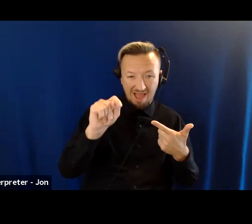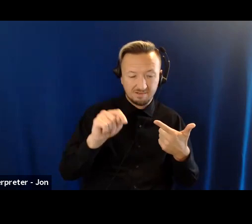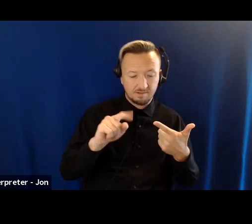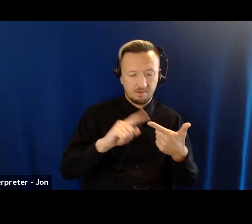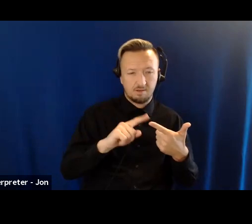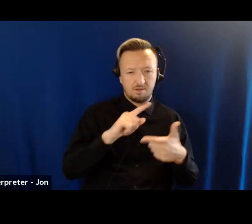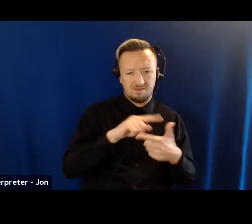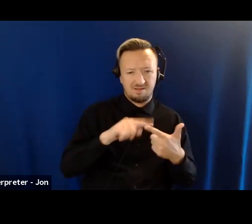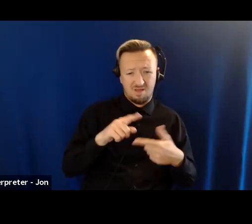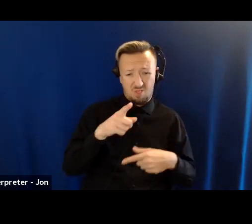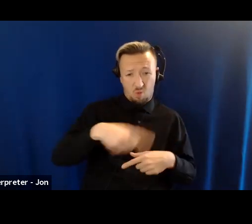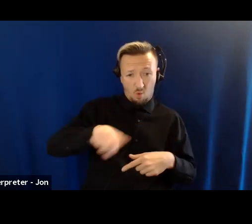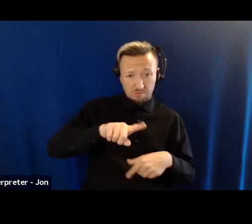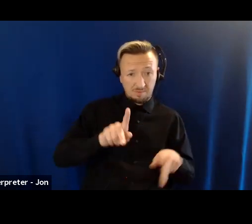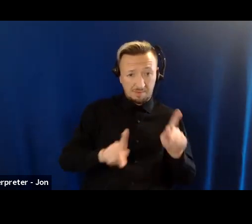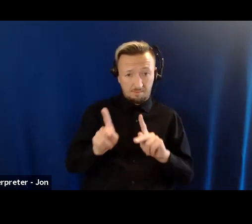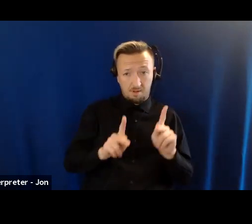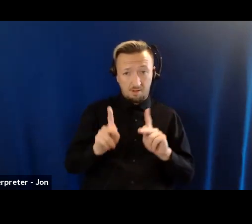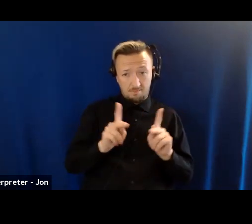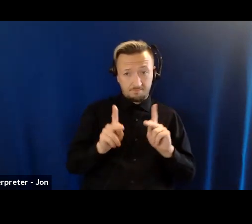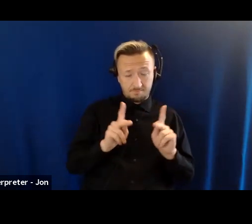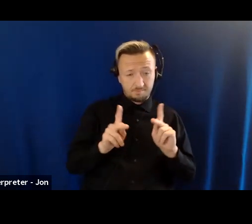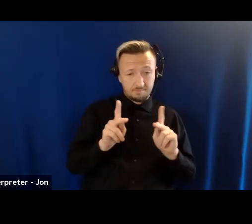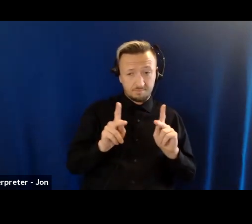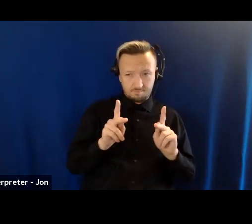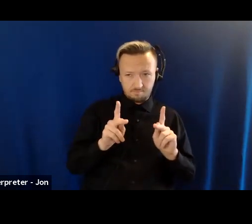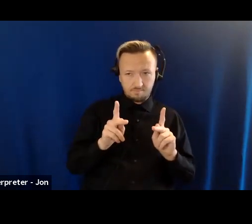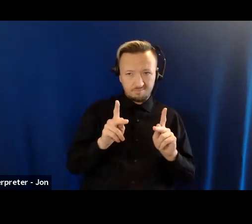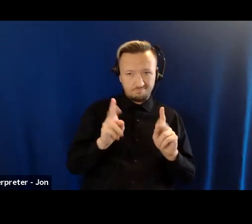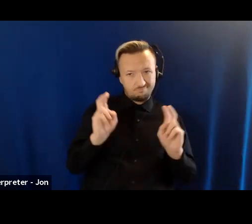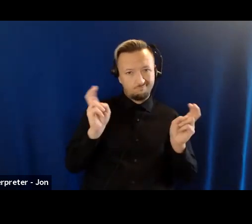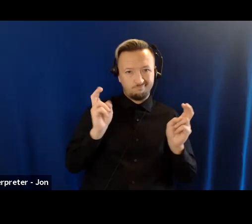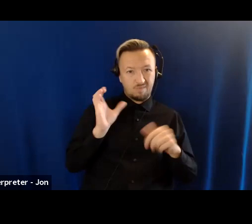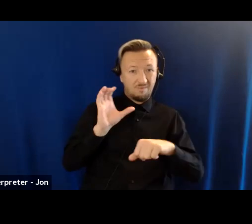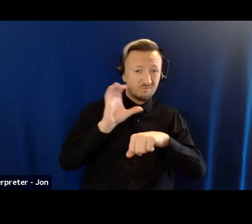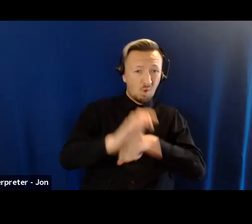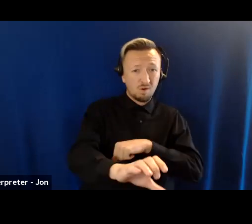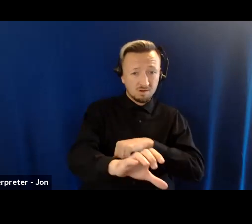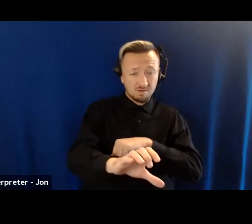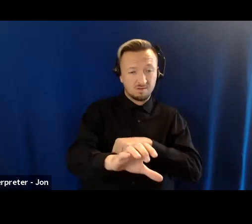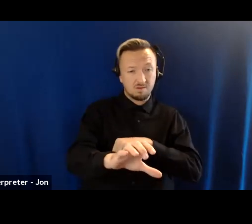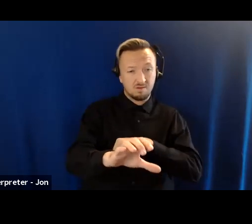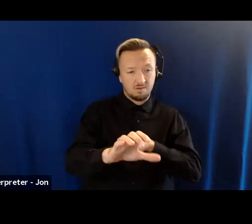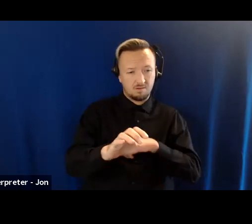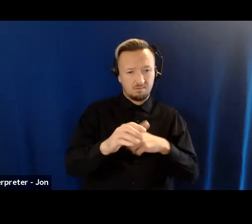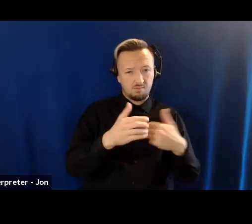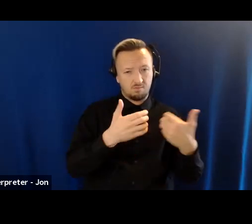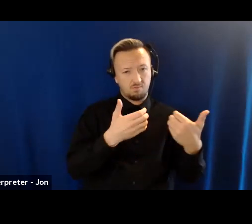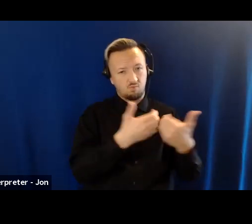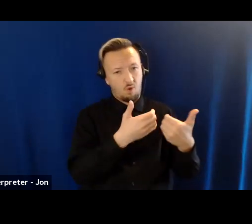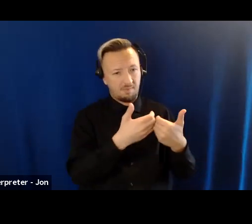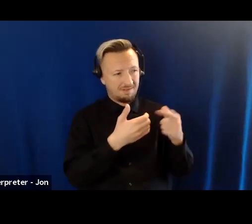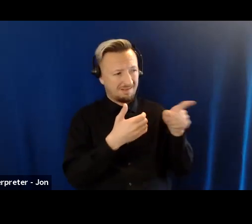individuals who in many cases are being forced to room with somebody who's